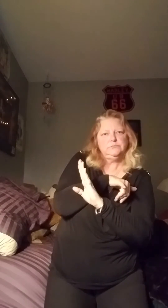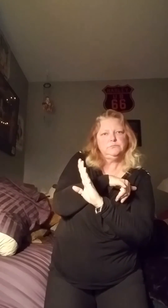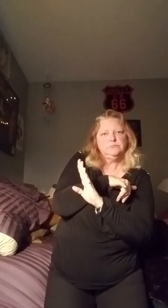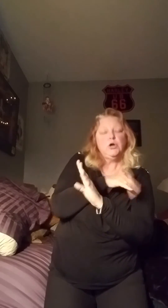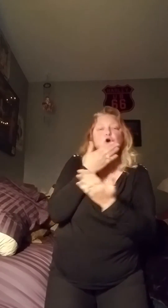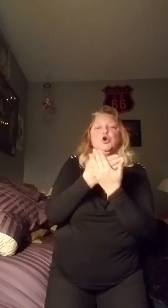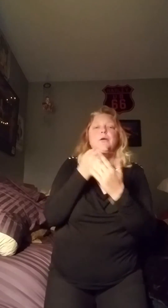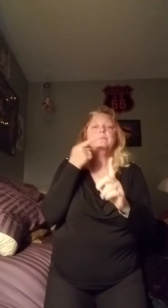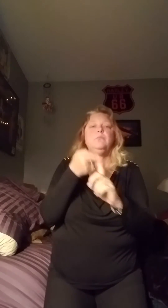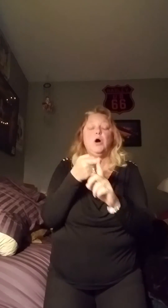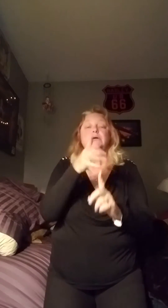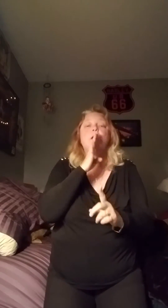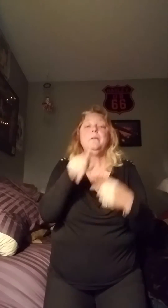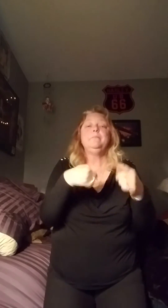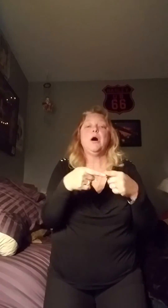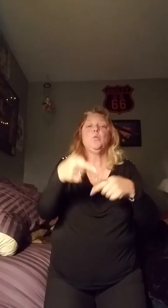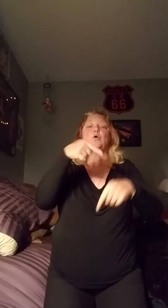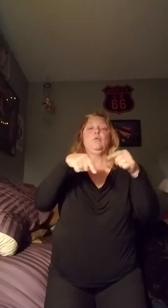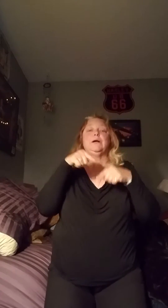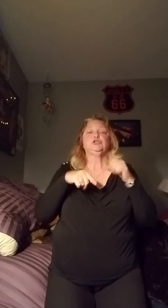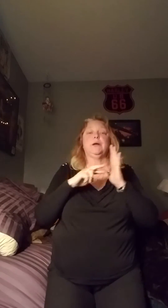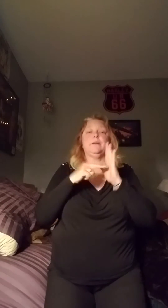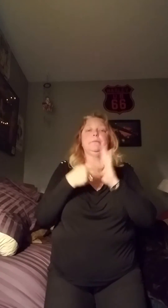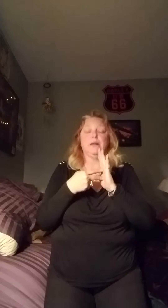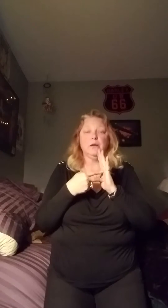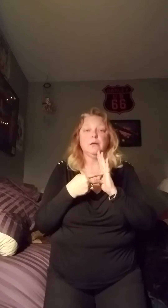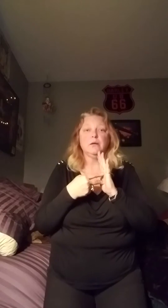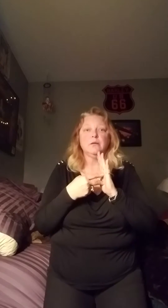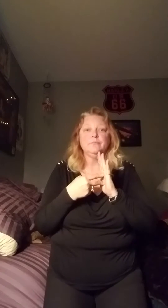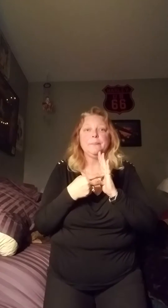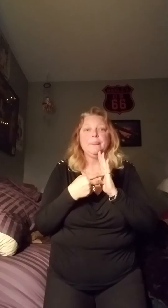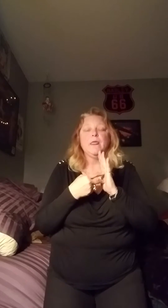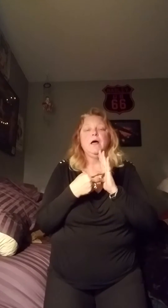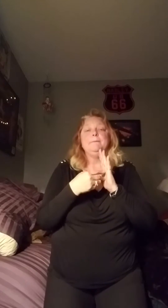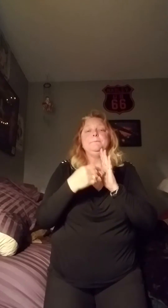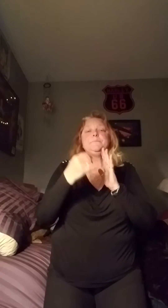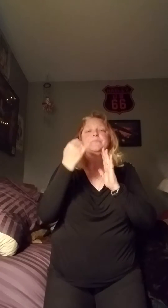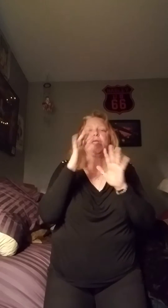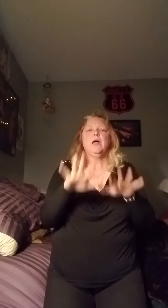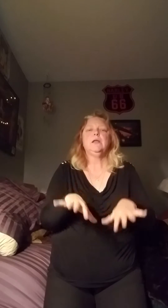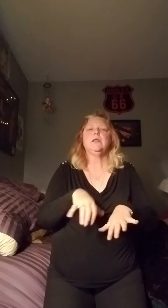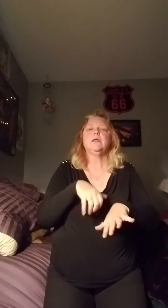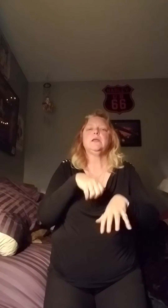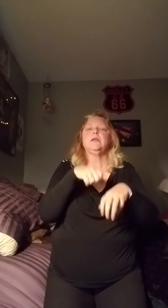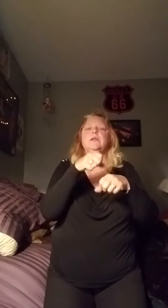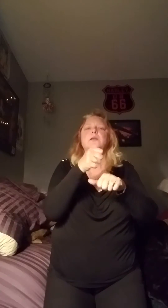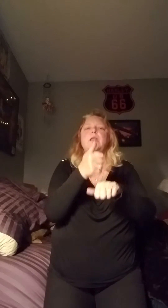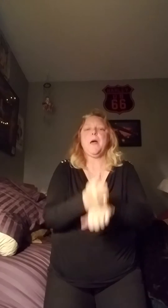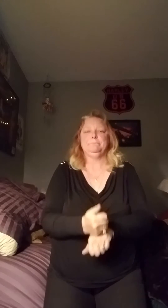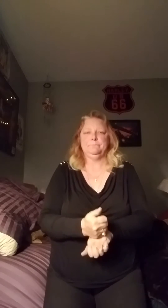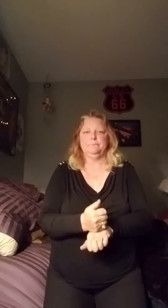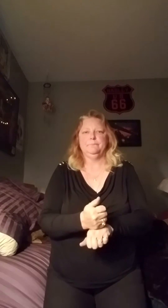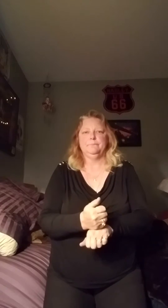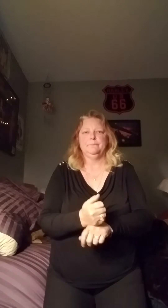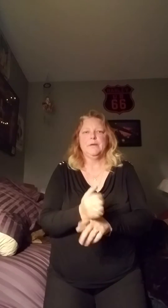point. When you talk about regression to the mean, it adopts certain assumptions. The assumption is there really is an